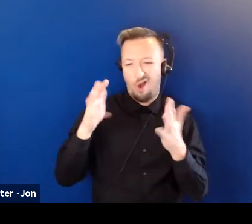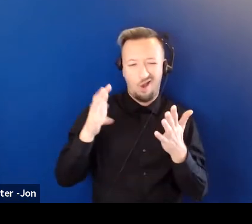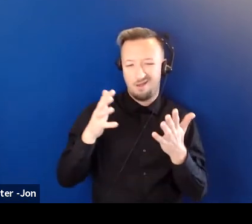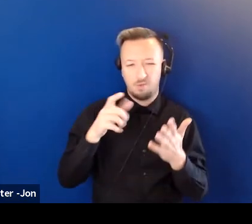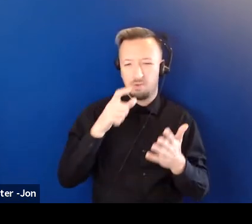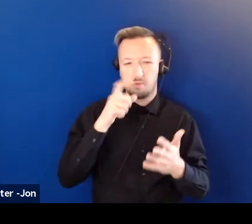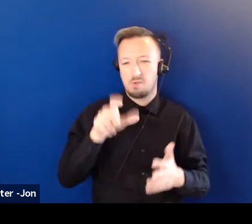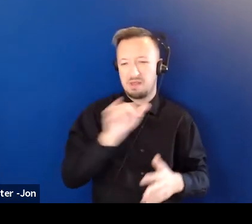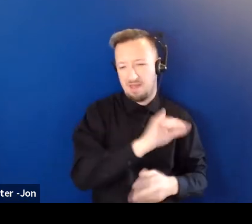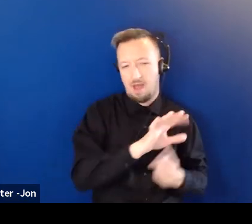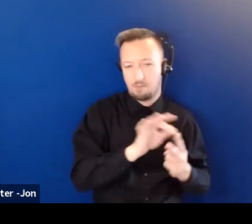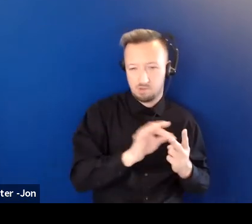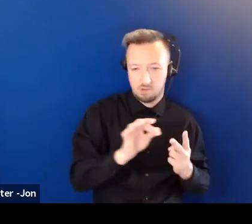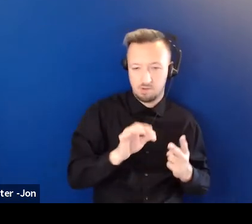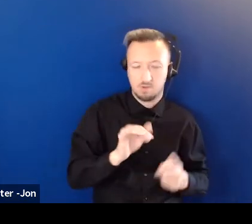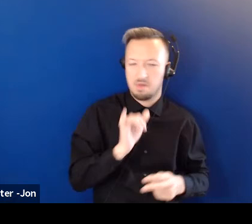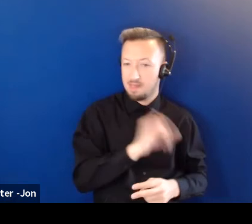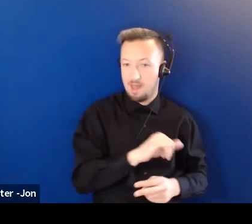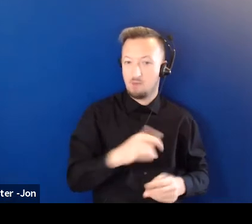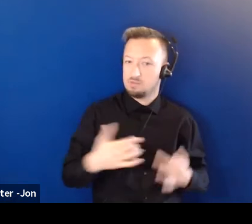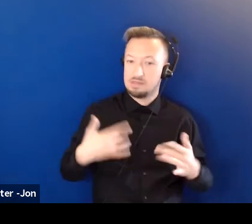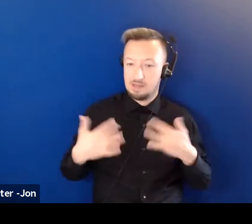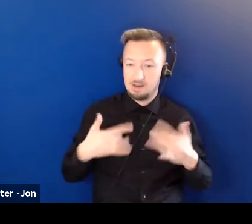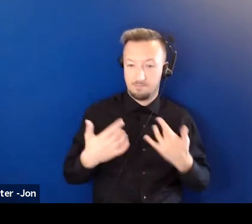so this was something that we were really excited about.